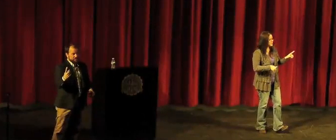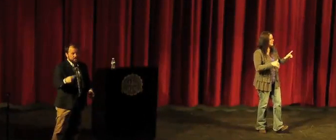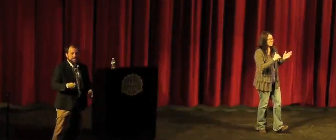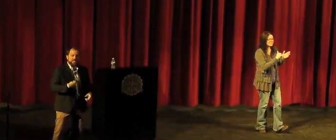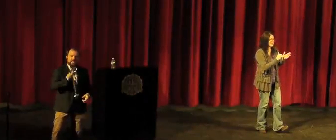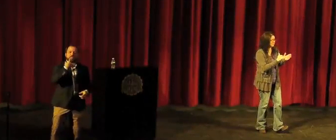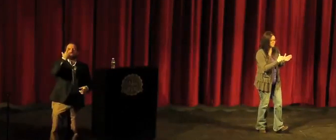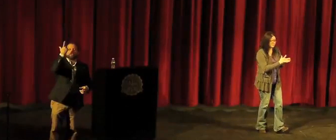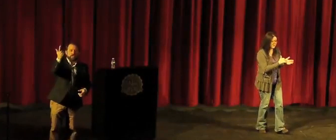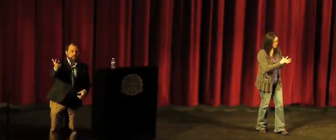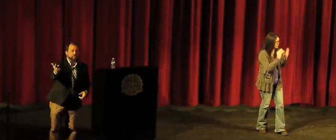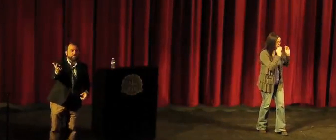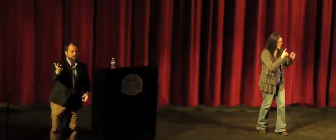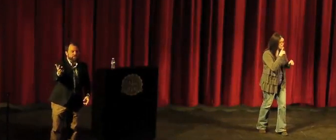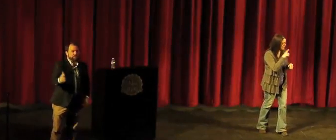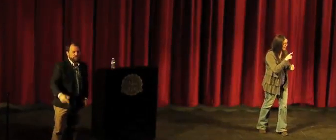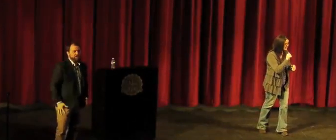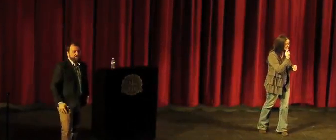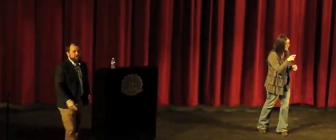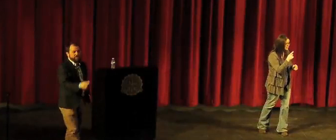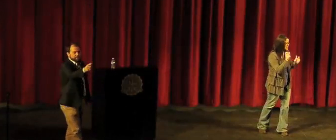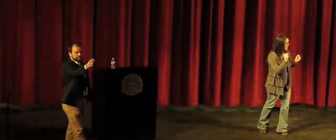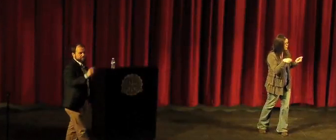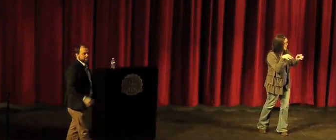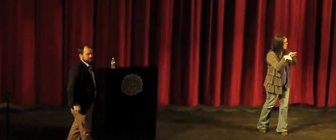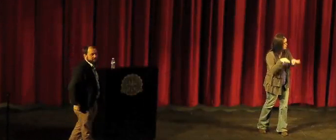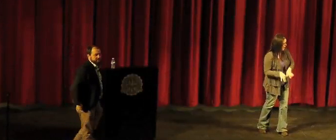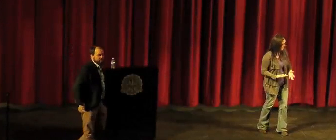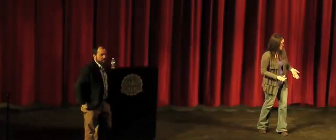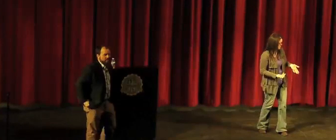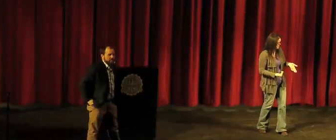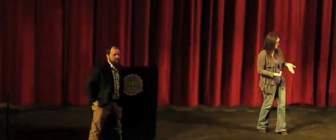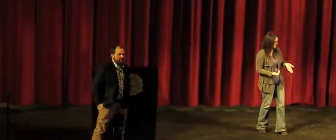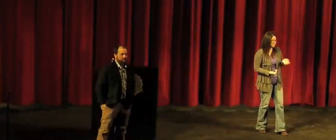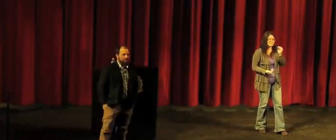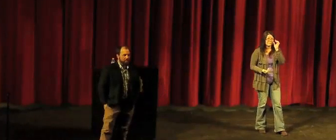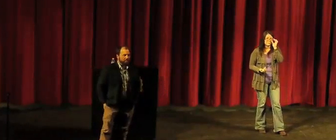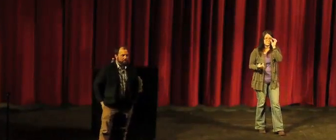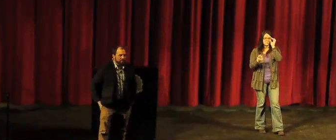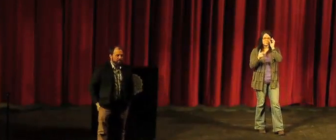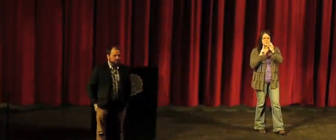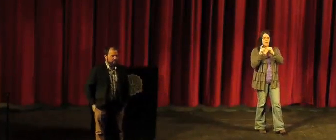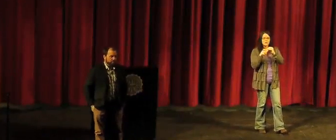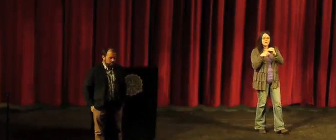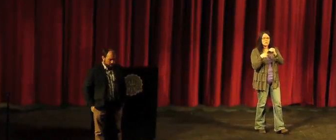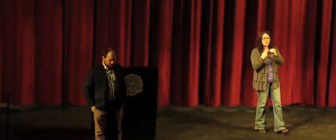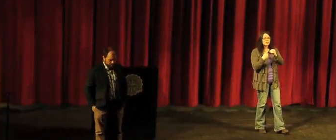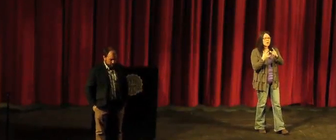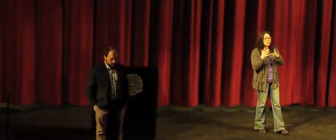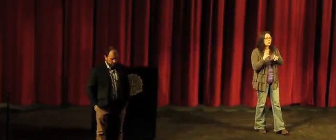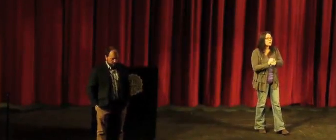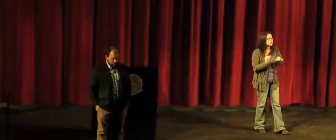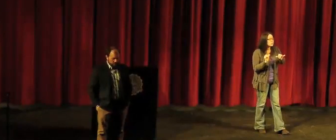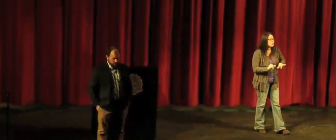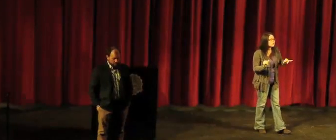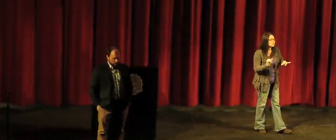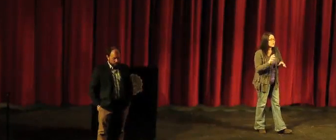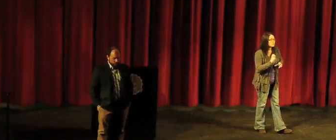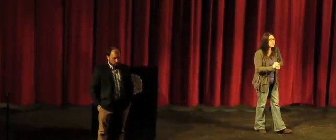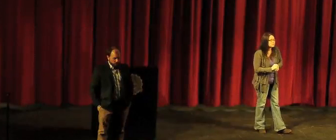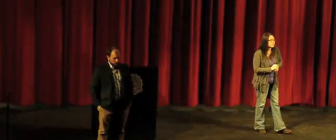teach, because it's not something you could ever propositionalize. Yeah. A question about rituals, habituation, and